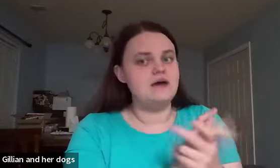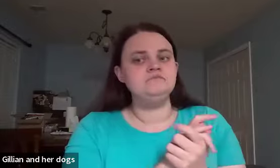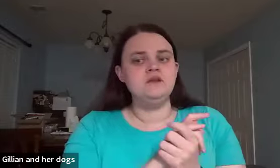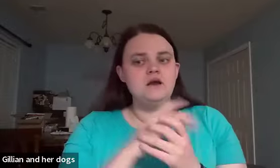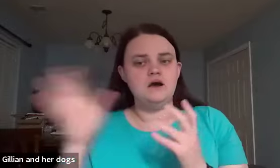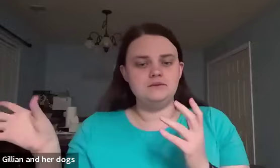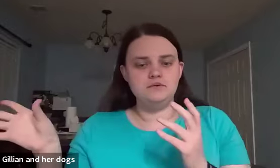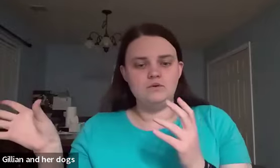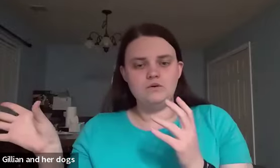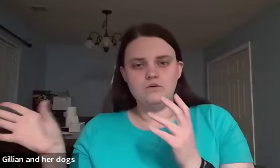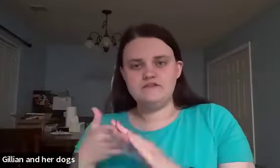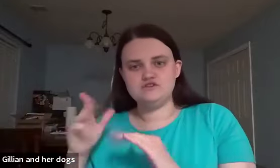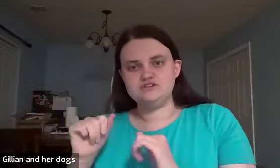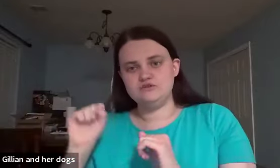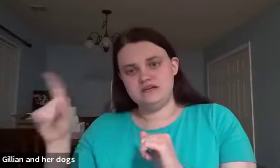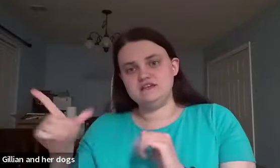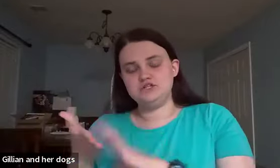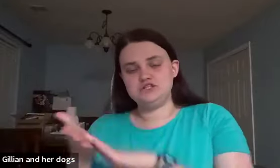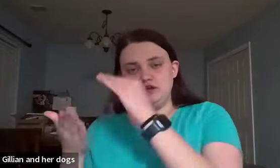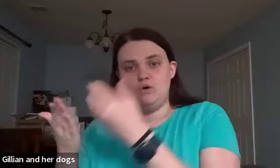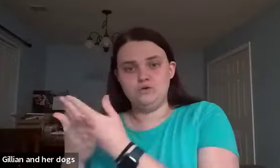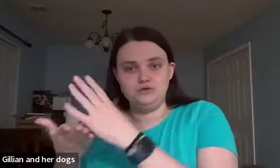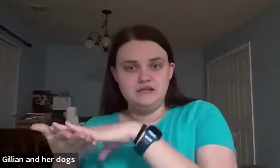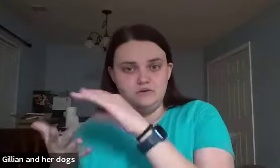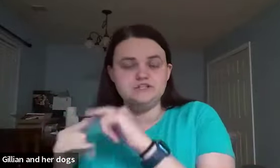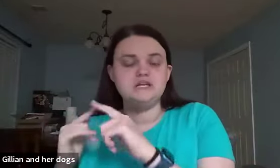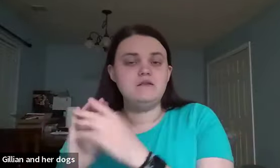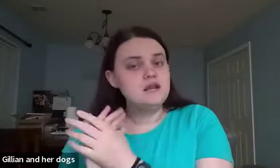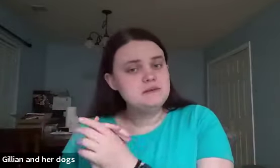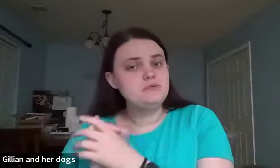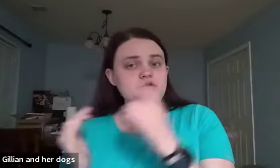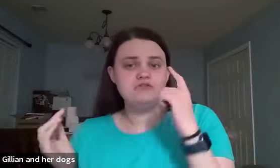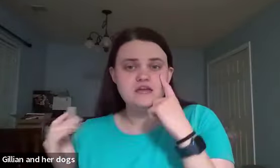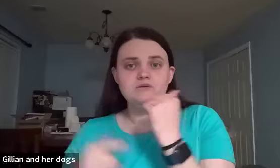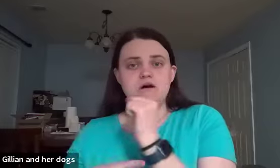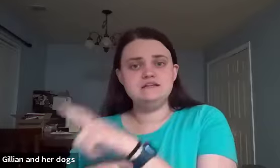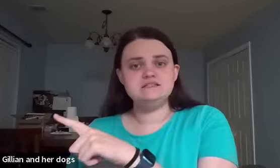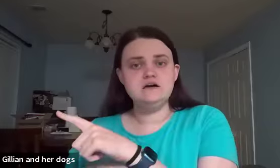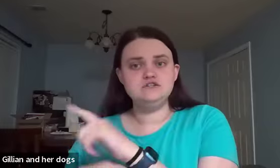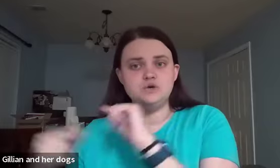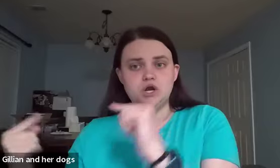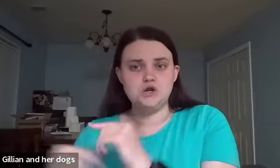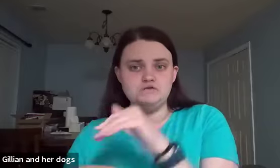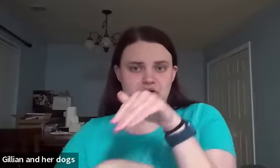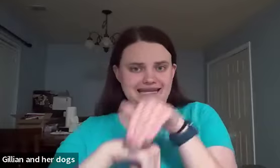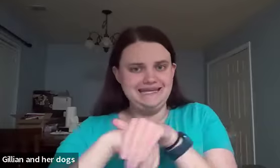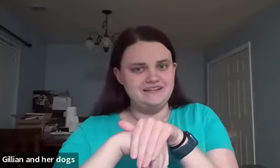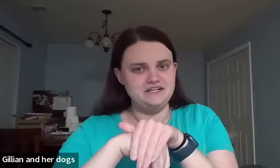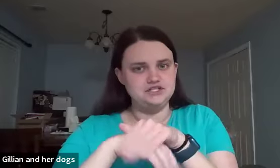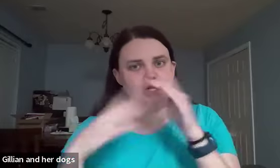that. Um, or then there's also ASL, which is learning a whole new language. And a lot of people will think, well, ASL is going to hurt their English,